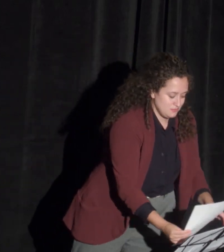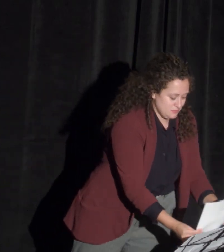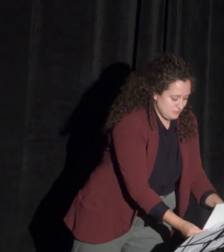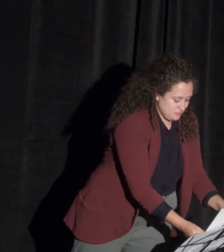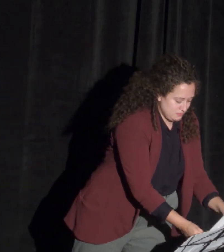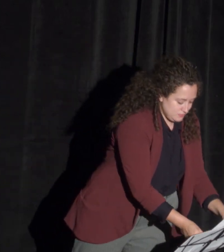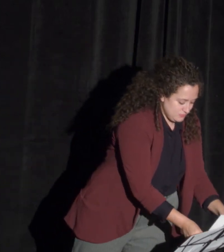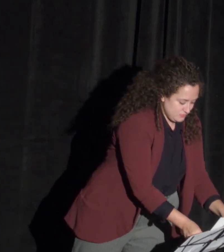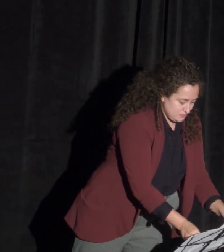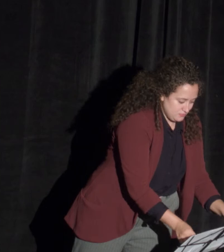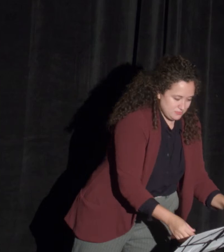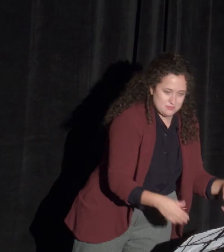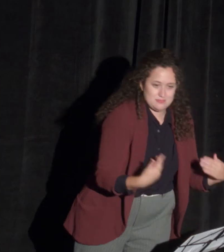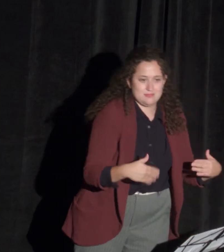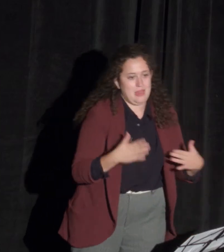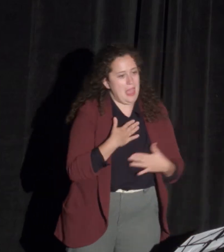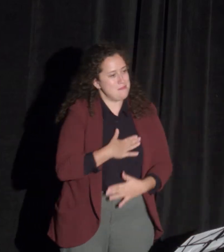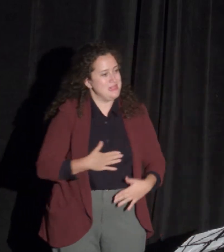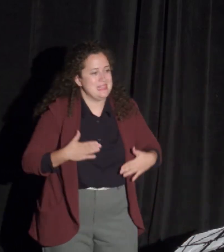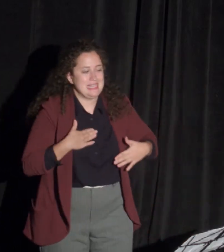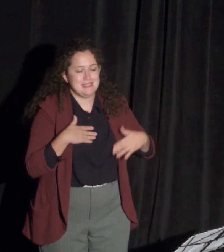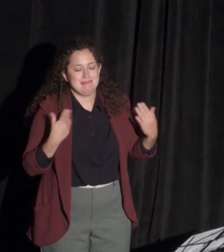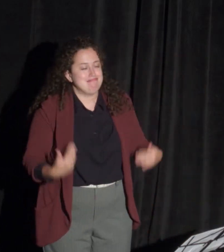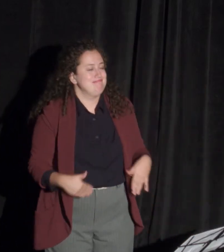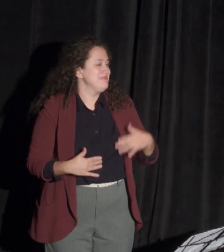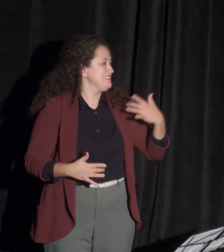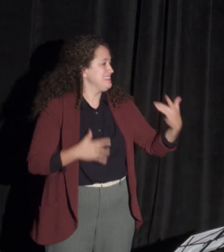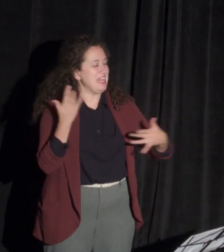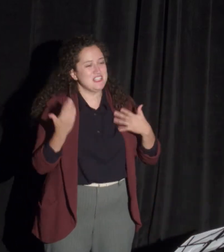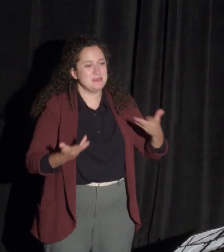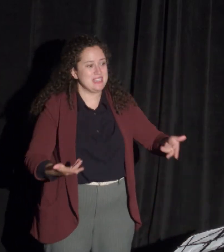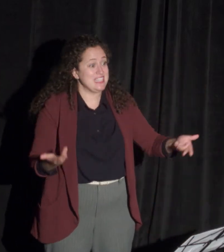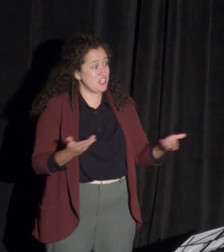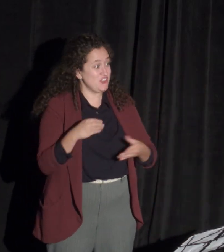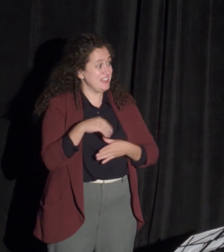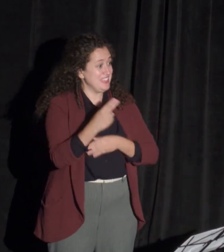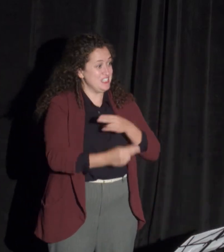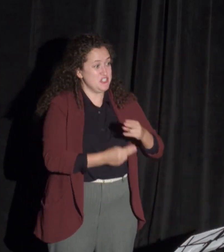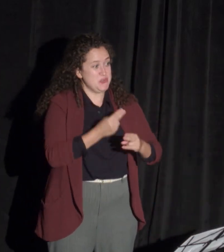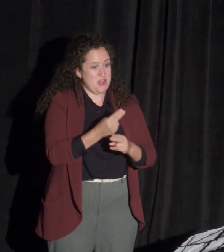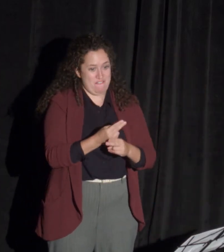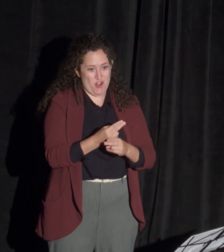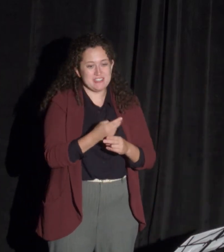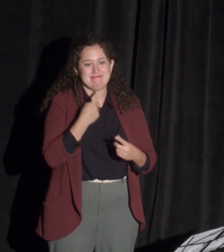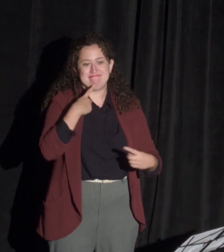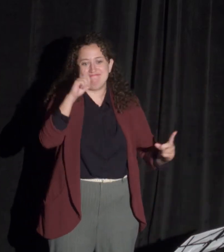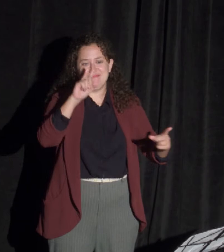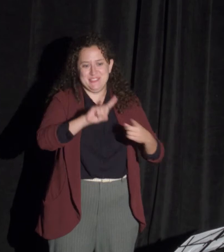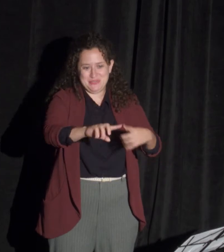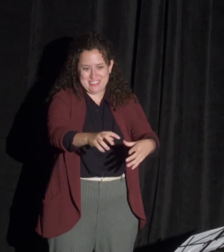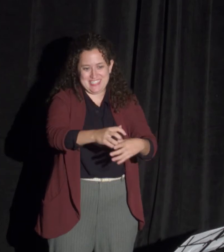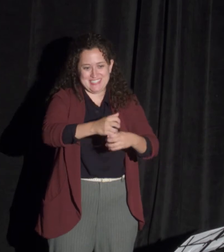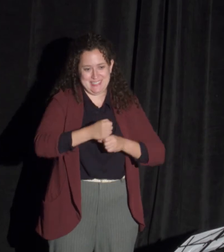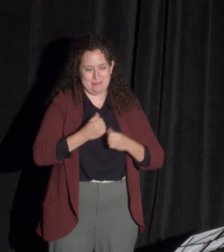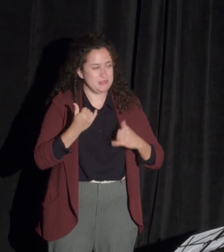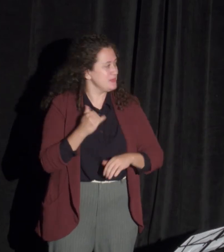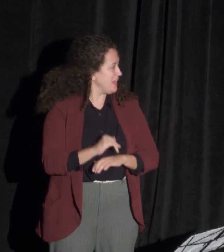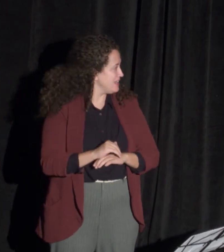I am pleased as punch to be Mirror Universe Denis Villeneuve here to accept tonight. On behalf of